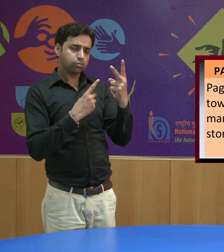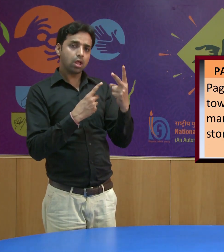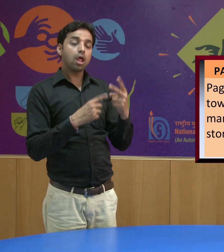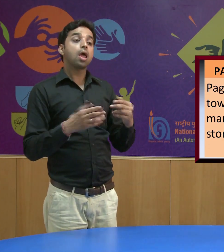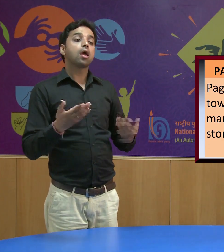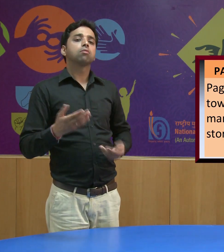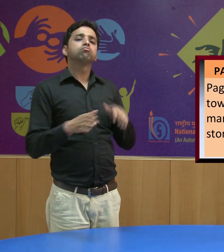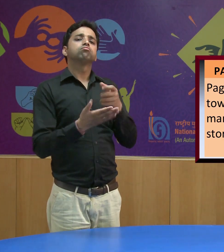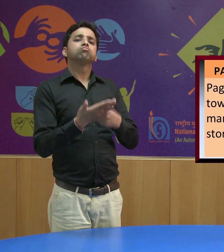religion.